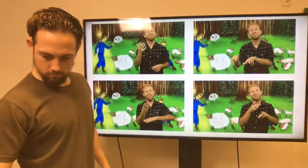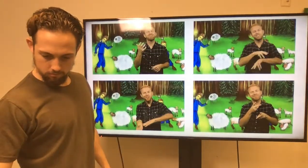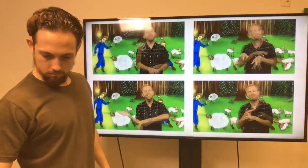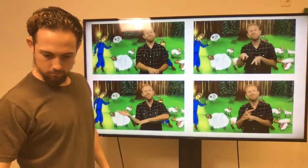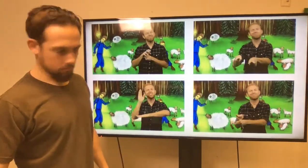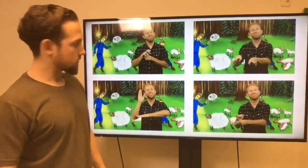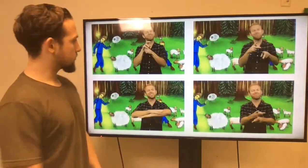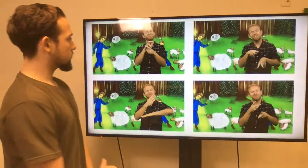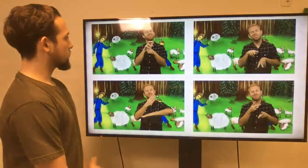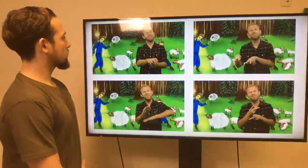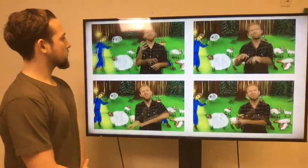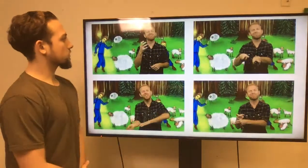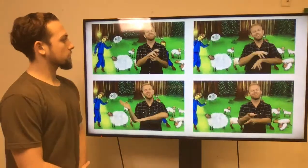look.